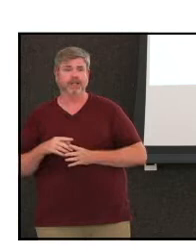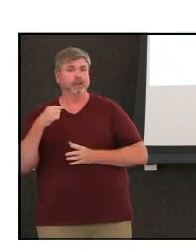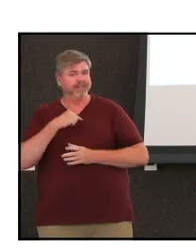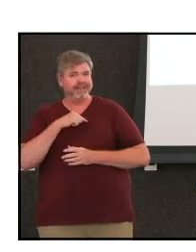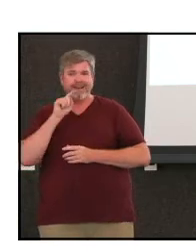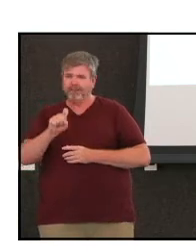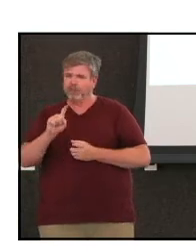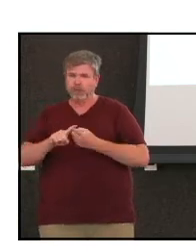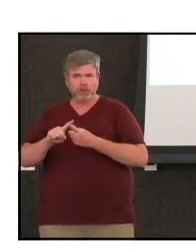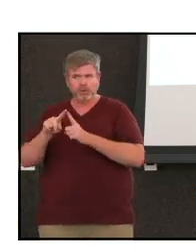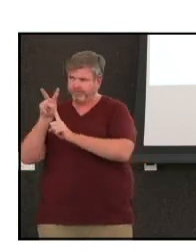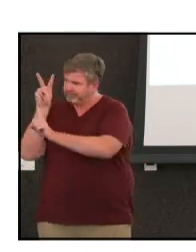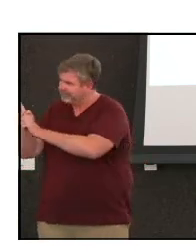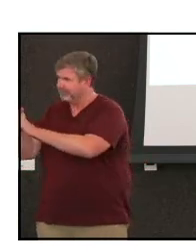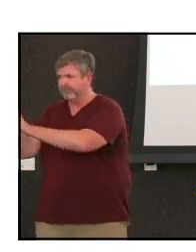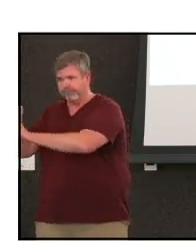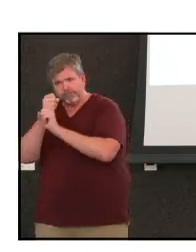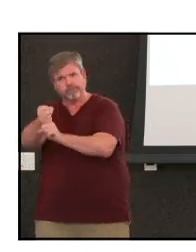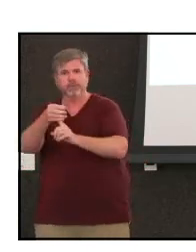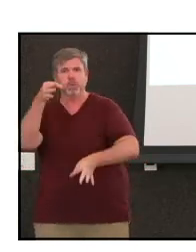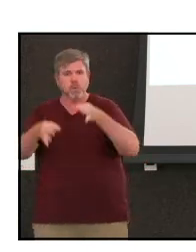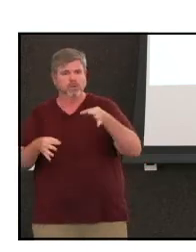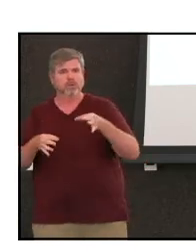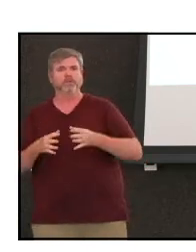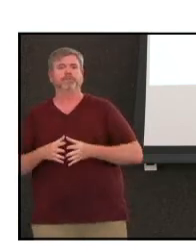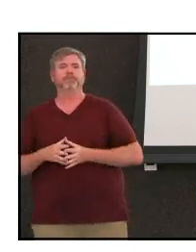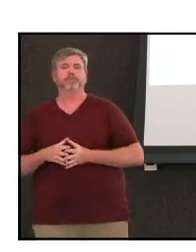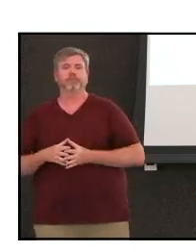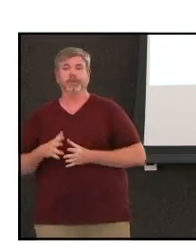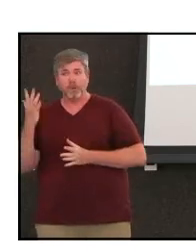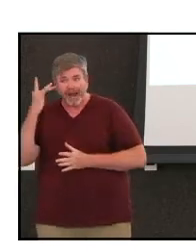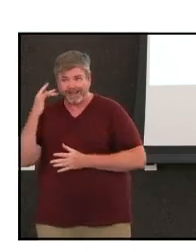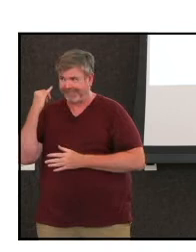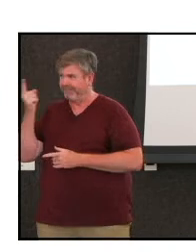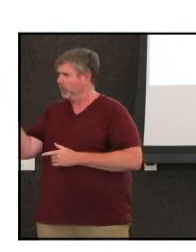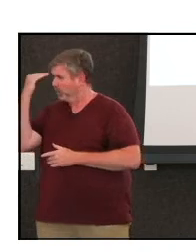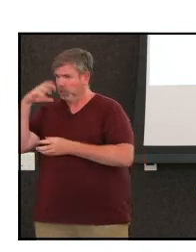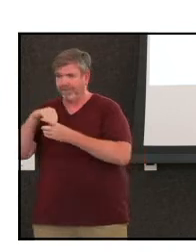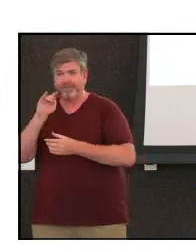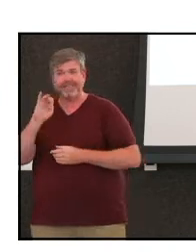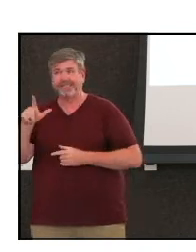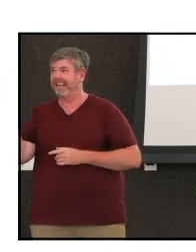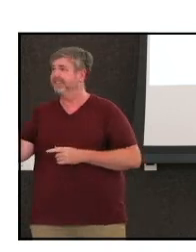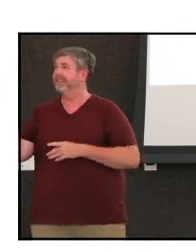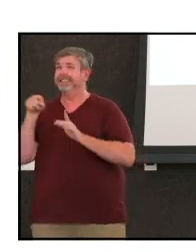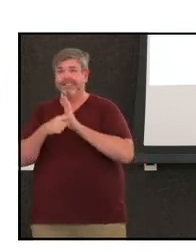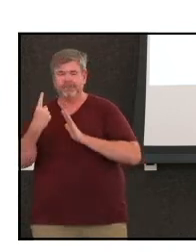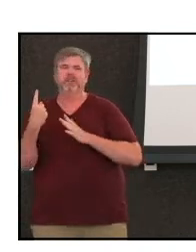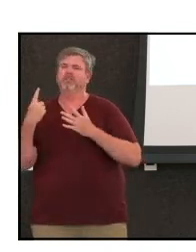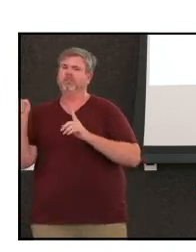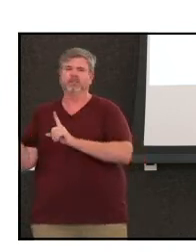murder. And that's the thing too, the people who die from fentanyl, they aren't addicts as we traditionally know them. Really,